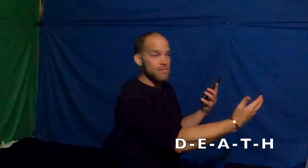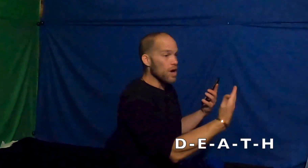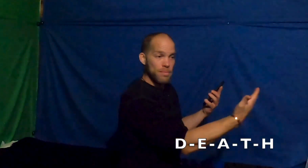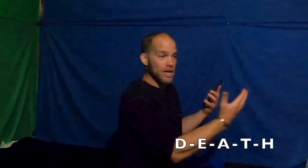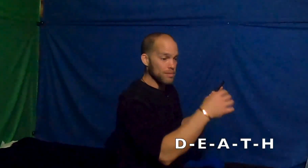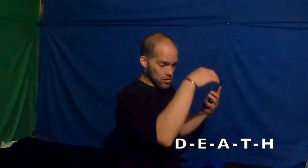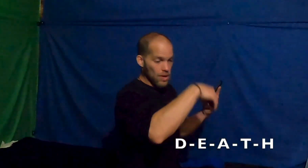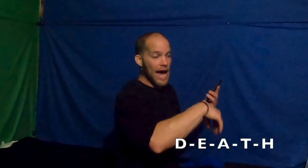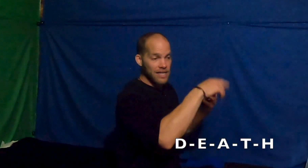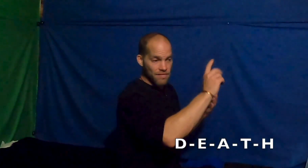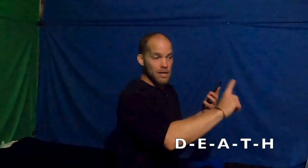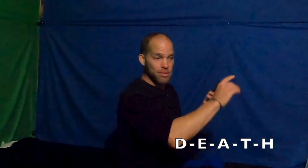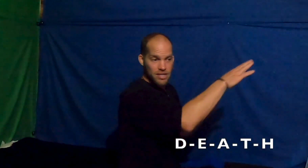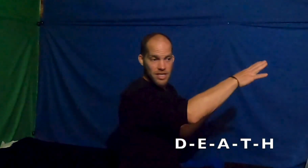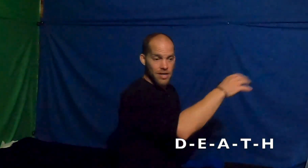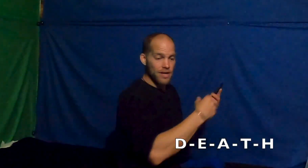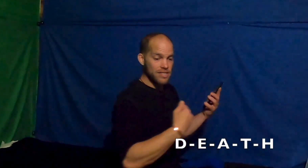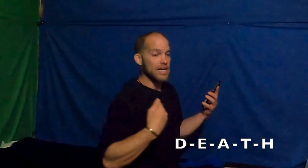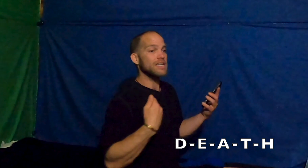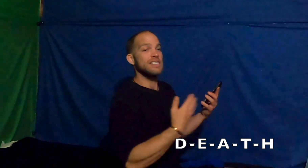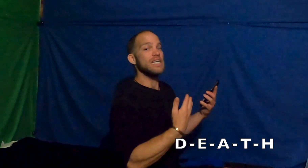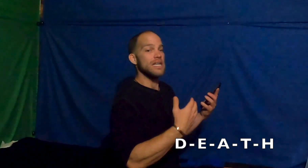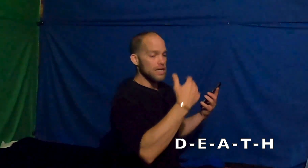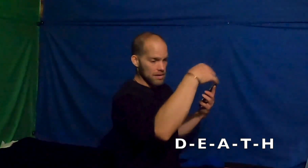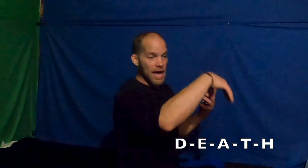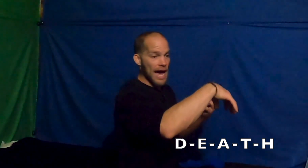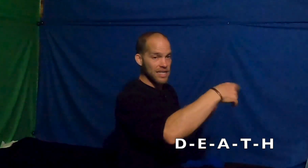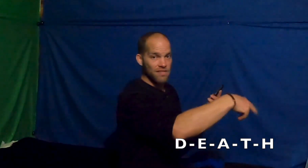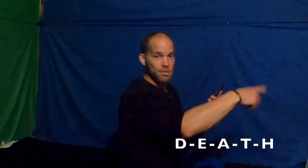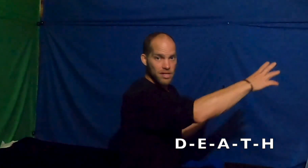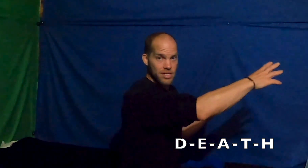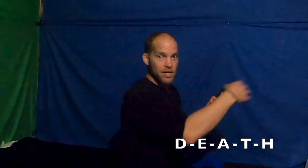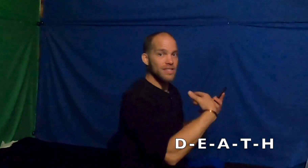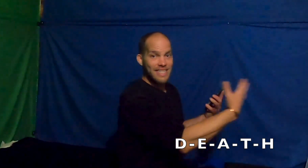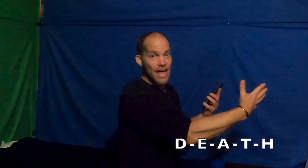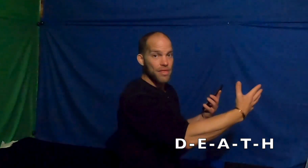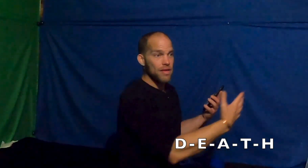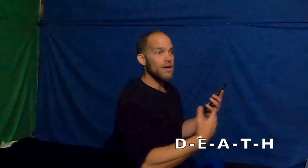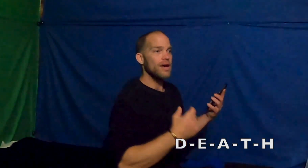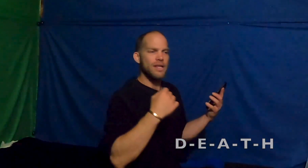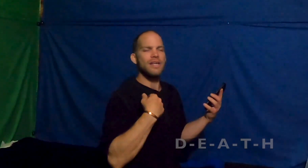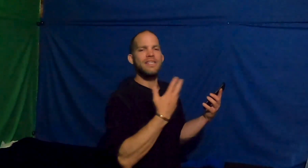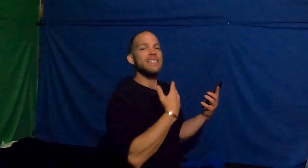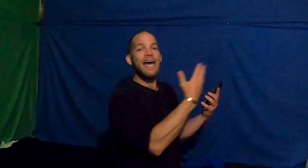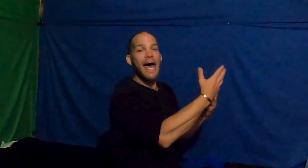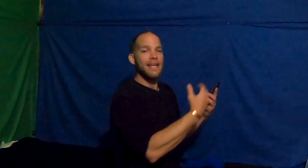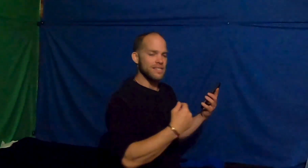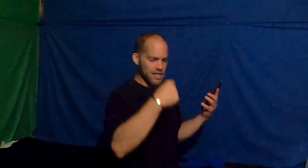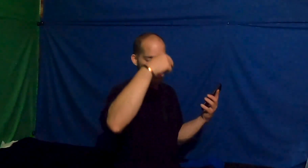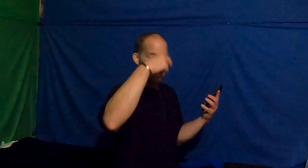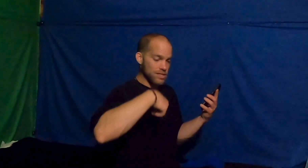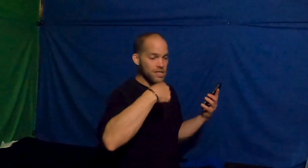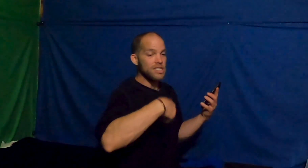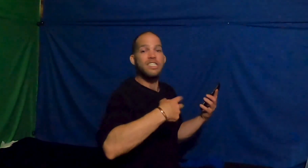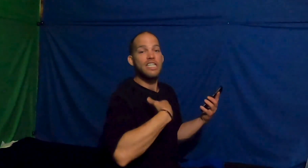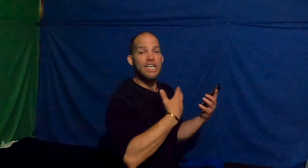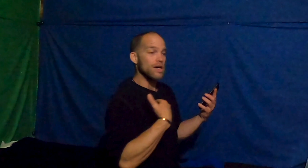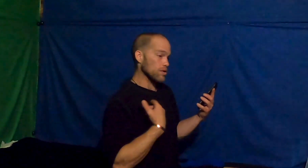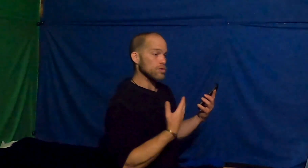not being able to activate plus here. It's like d active plus here, death. And then de-add is the same thing as D, or to